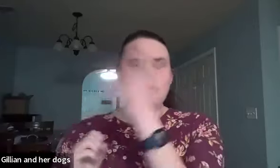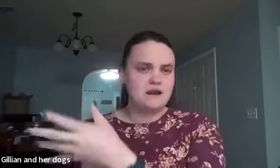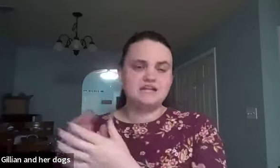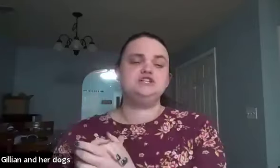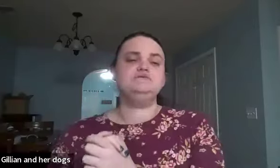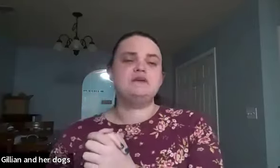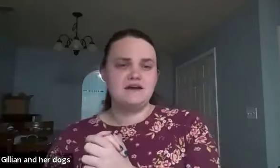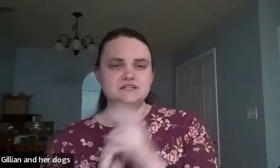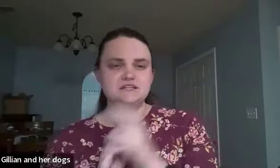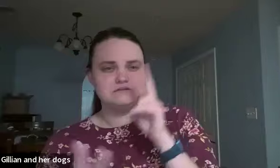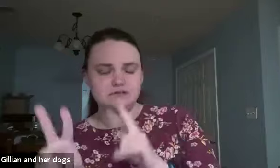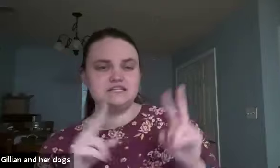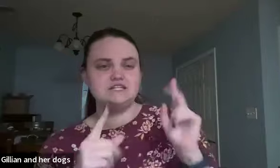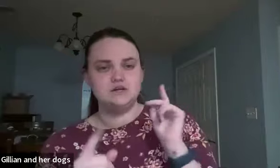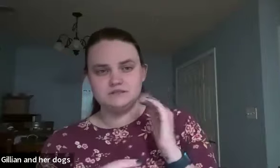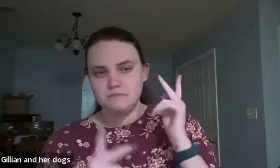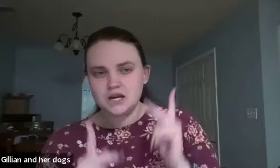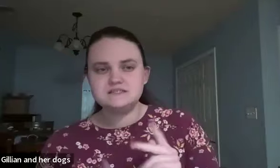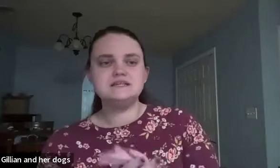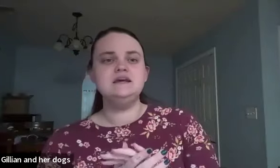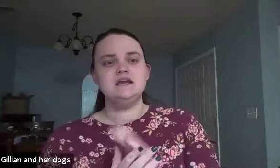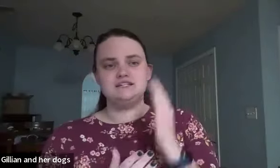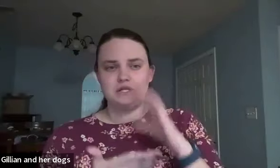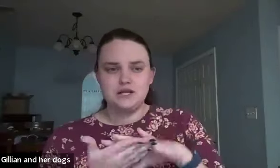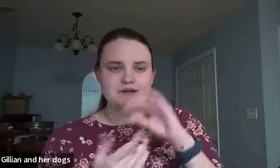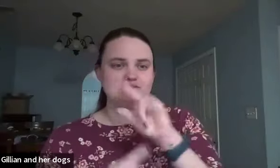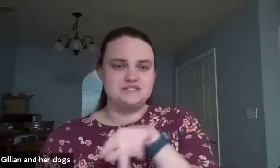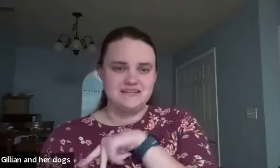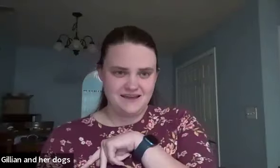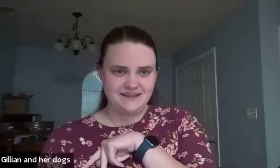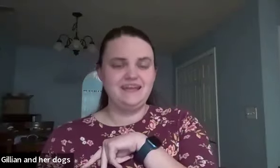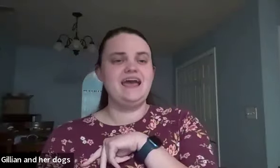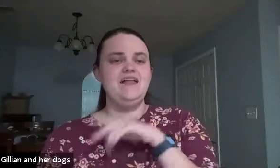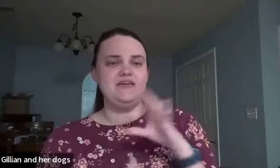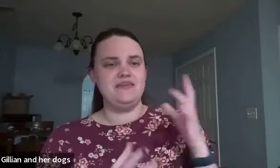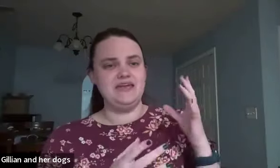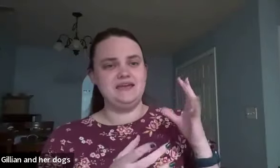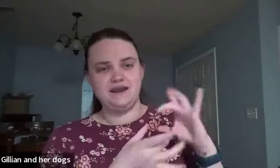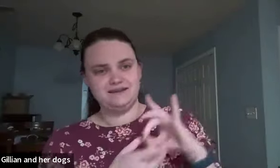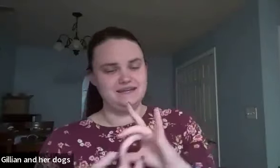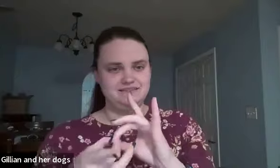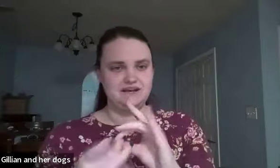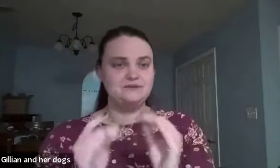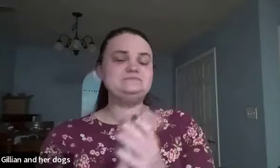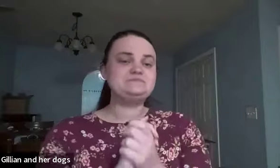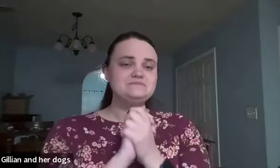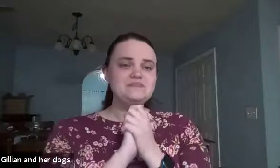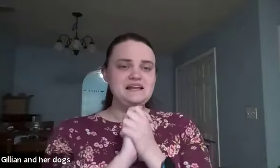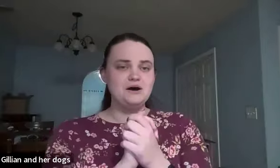throw one at you. They have to kind of really get to know you as a person, get to learn about your personality, and then they kind of connect it there.